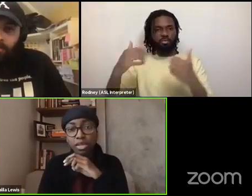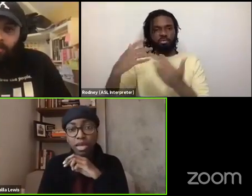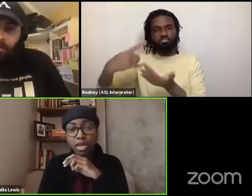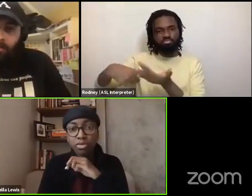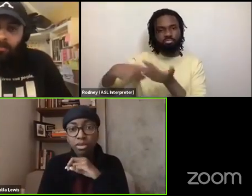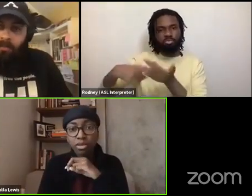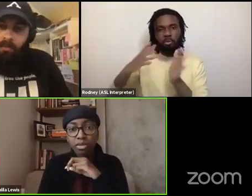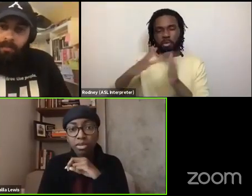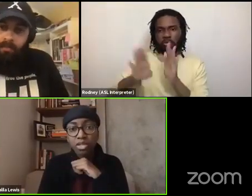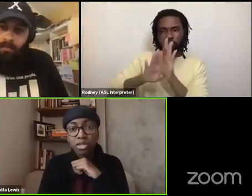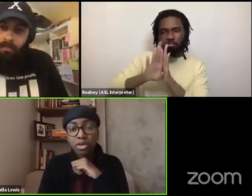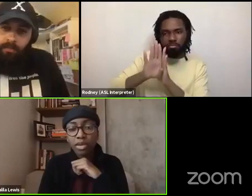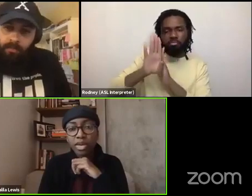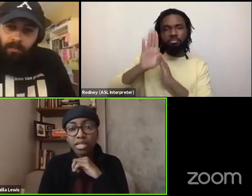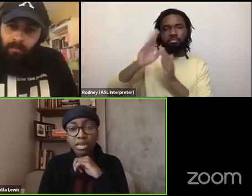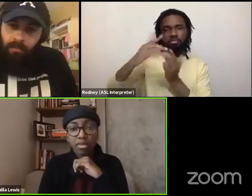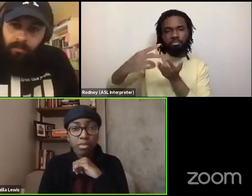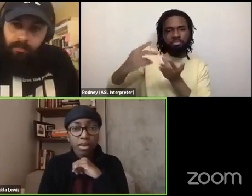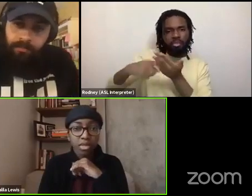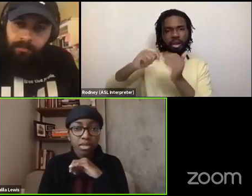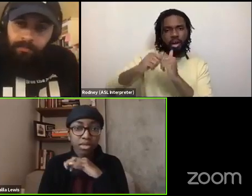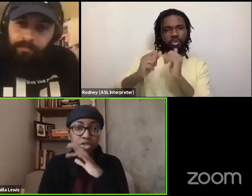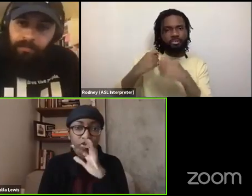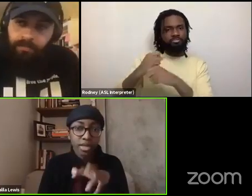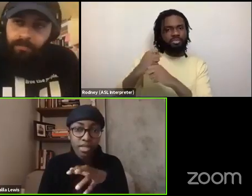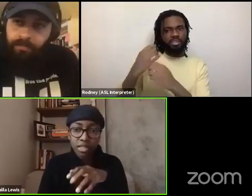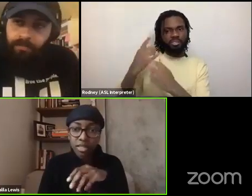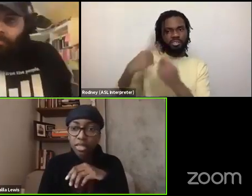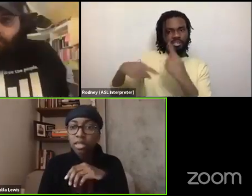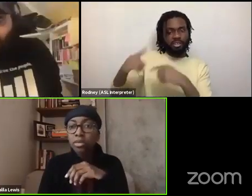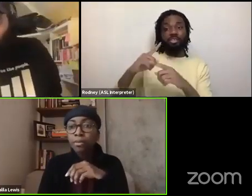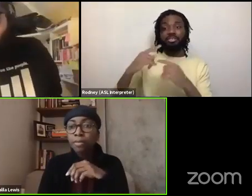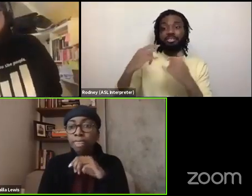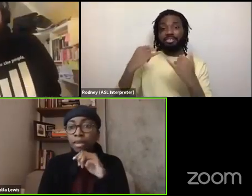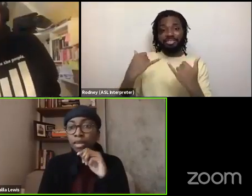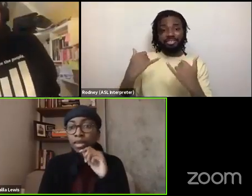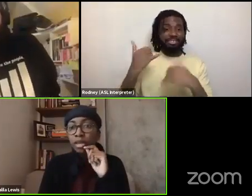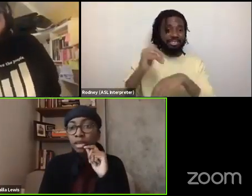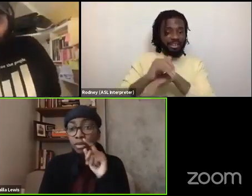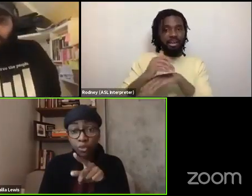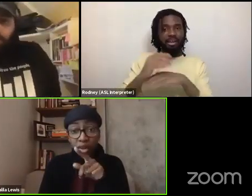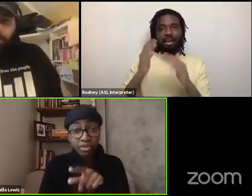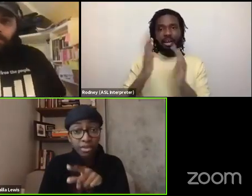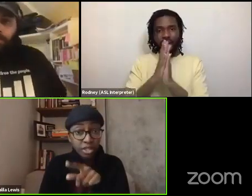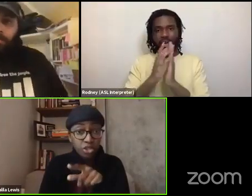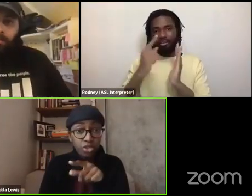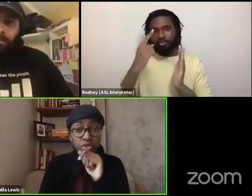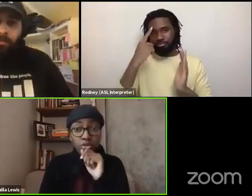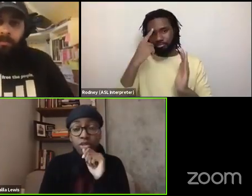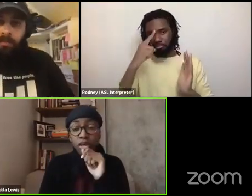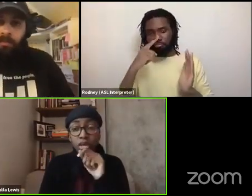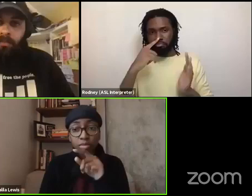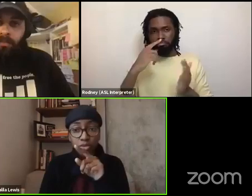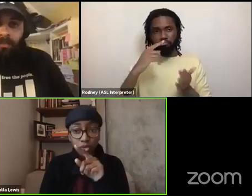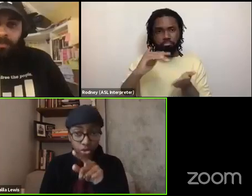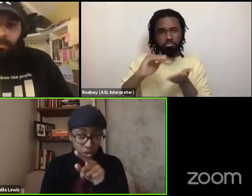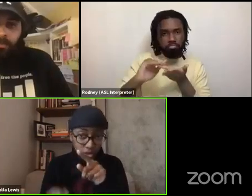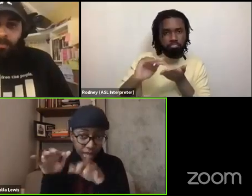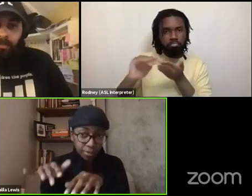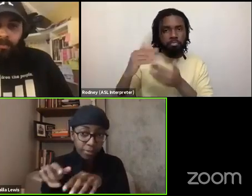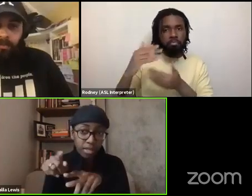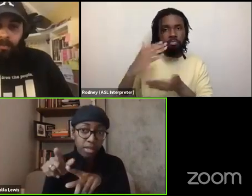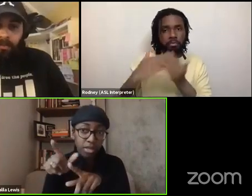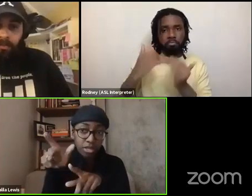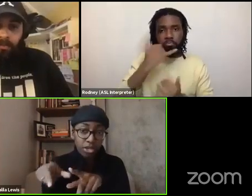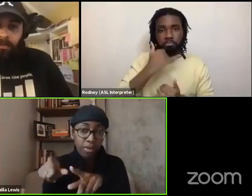some signs around those things. So we ask that everybody give us grace. If you have issues, you should